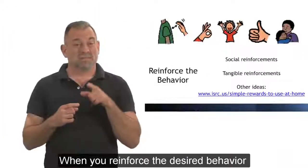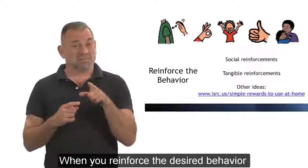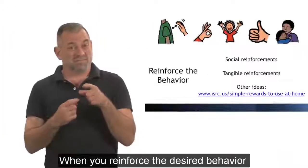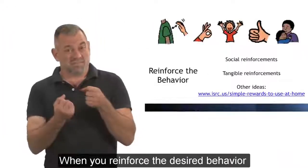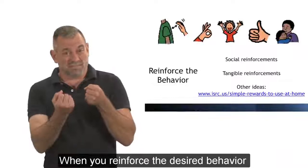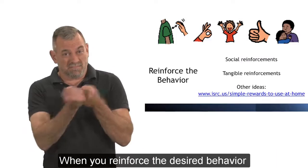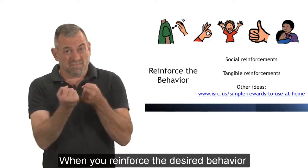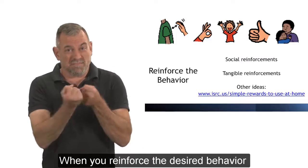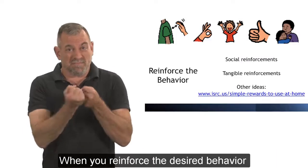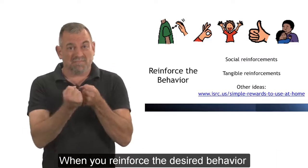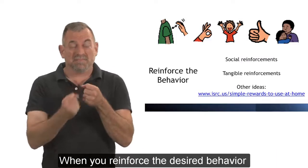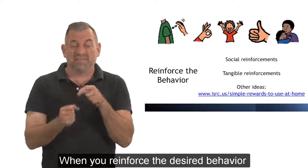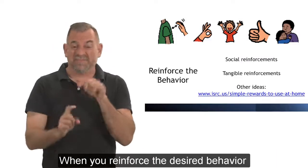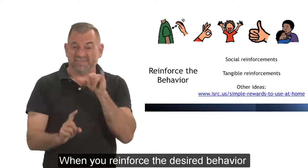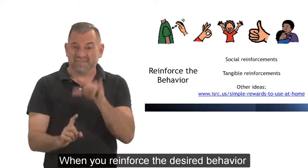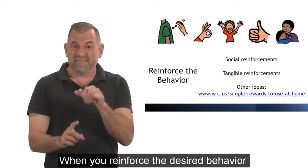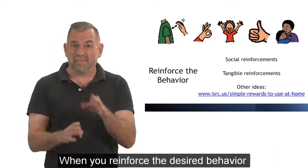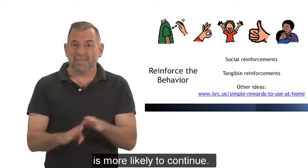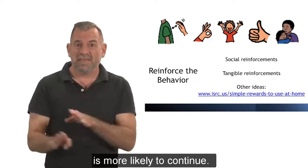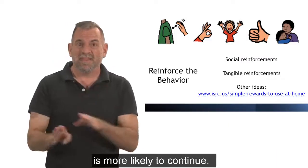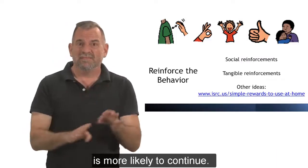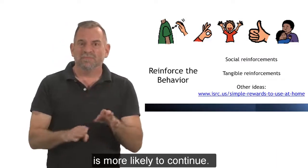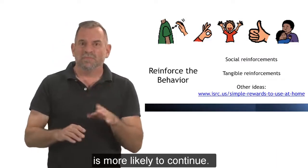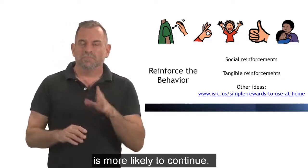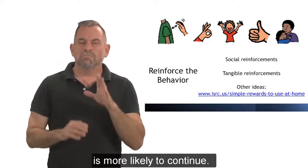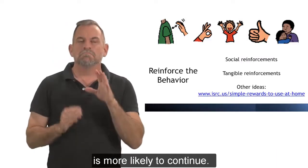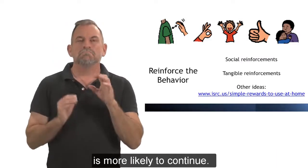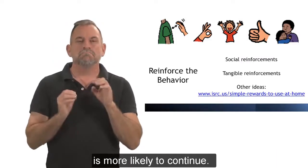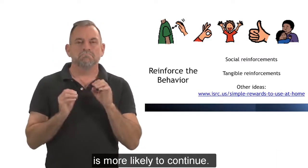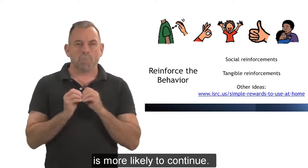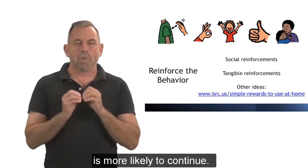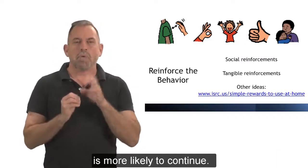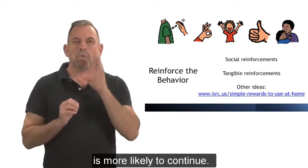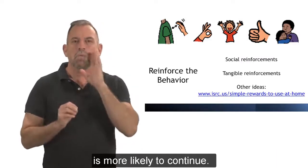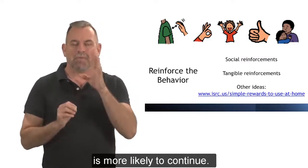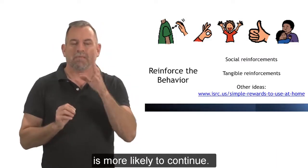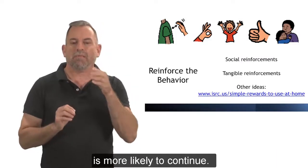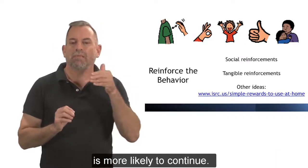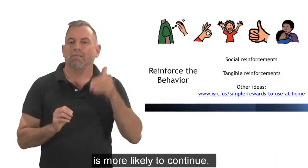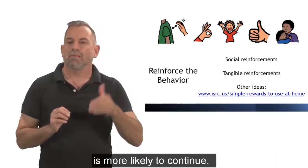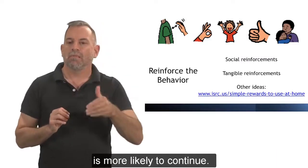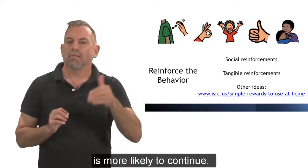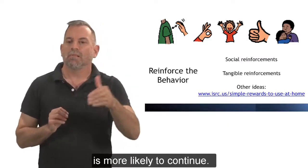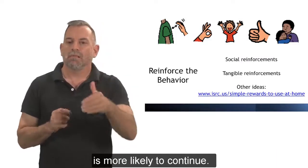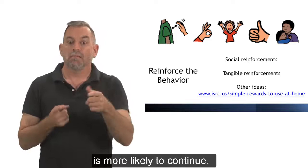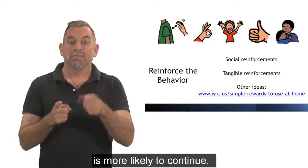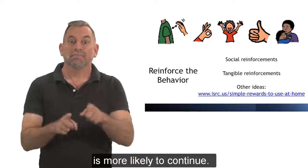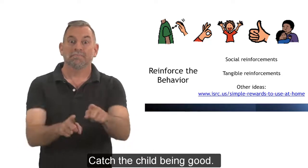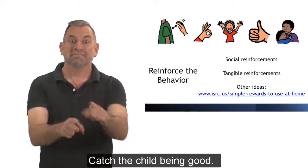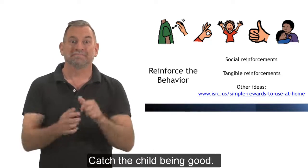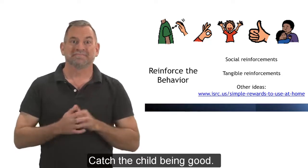When you reinforce the desired behavior, it is more likely to continue. Catch the child being